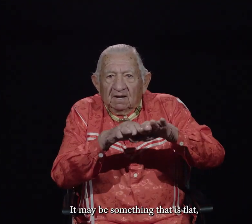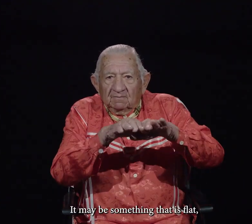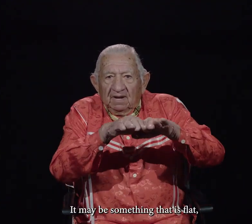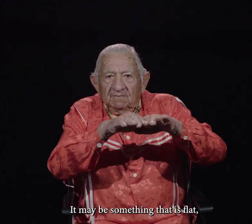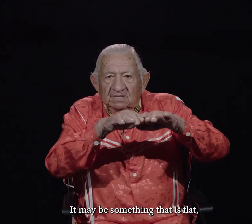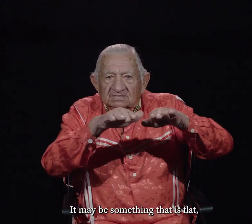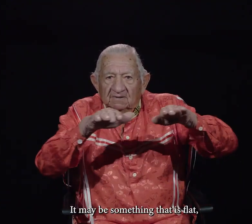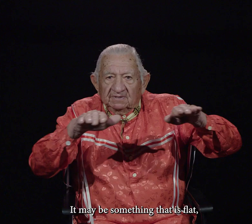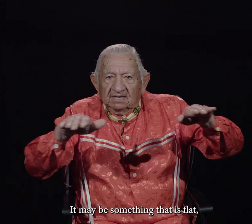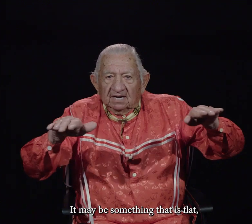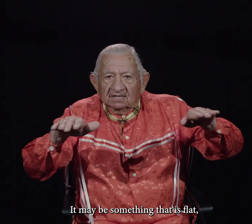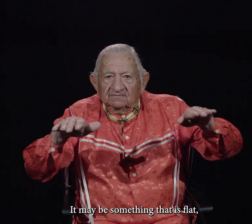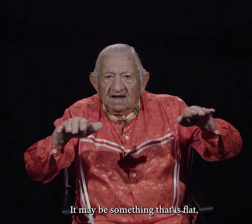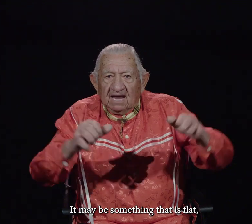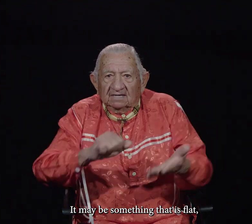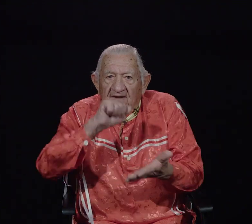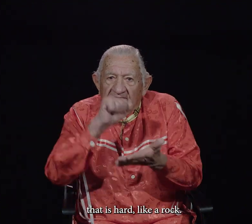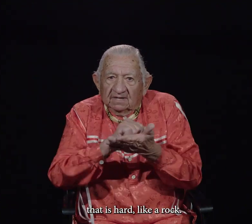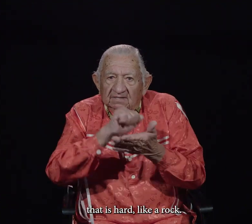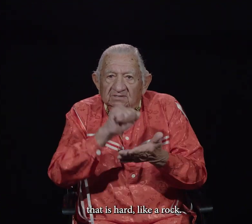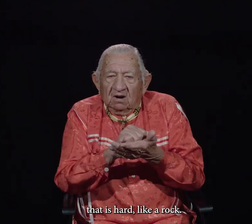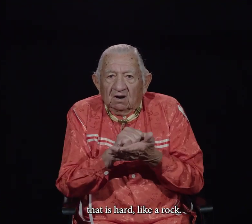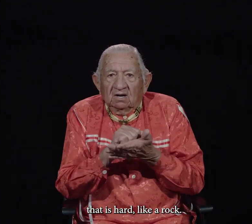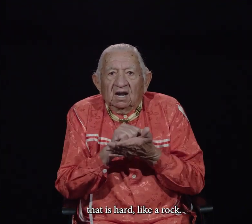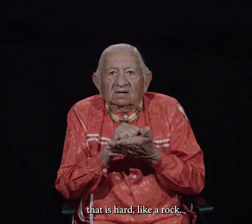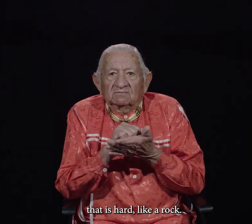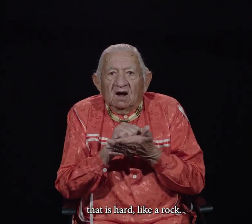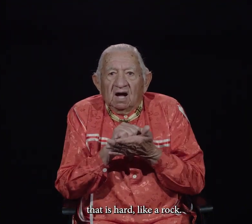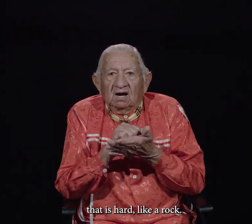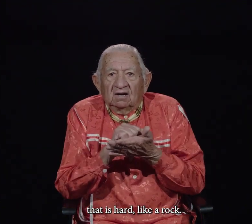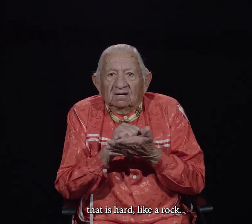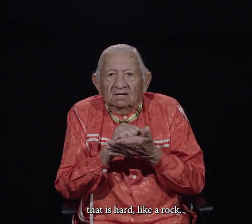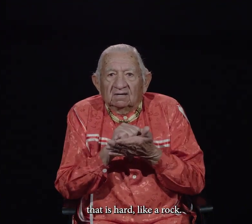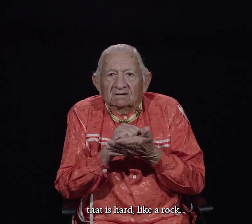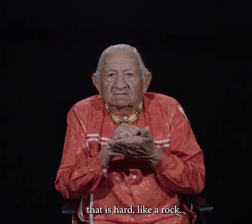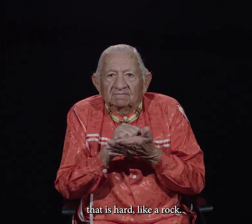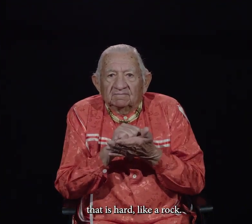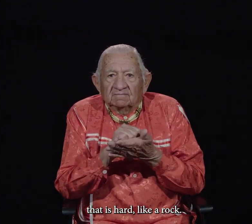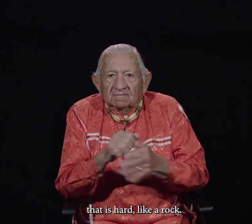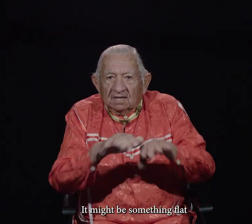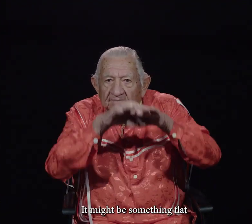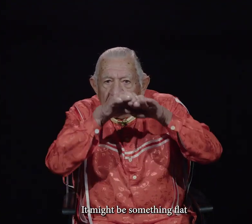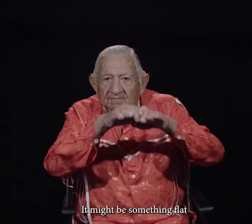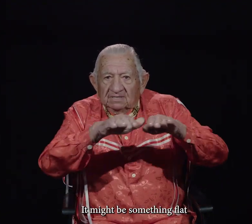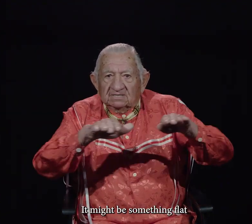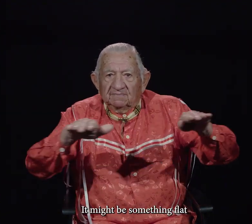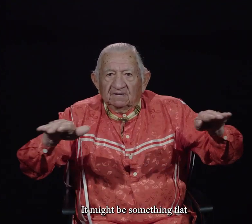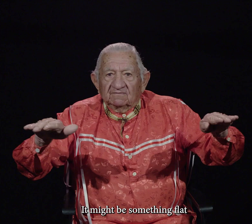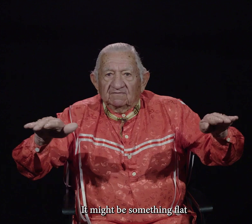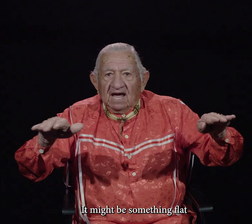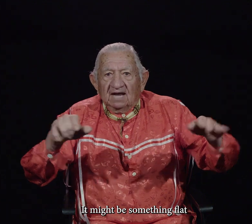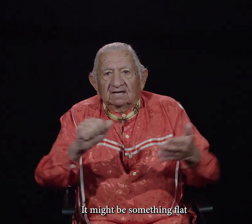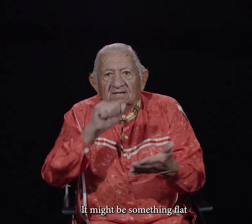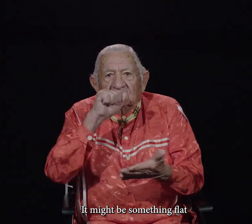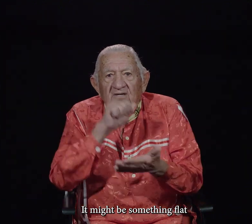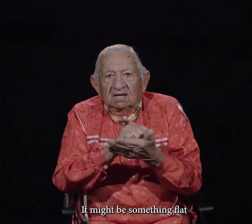it may be something that is flat, that is hard like a rock. It might be something flat